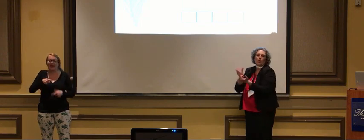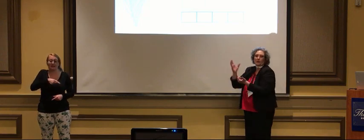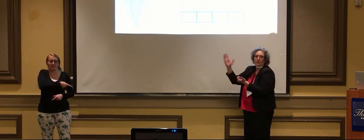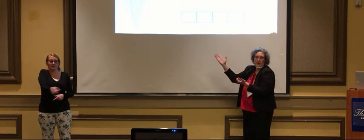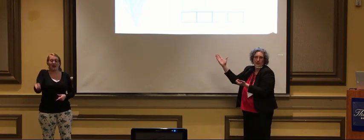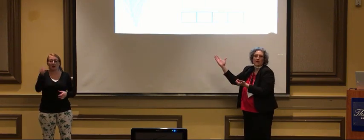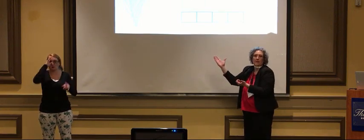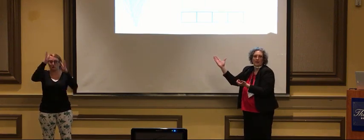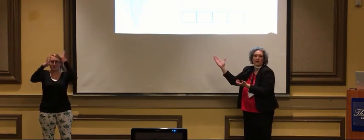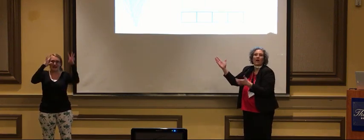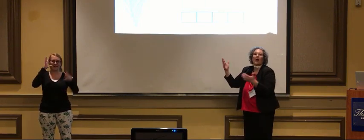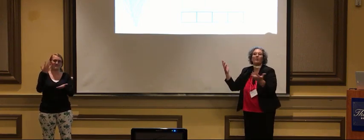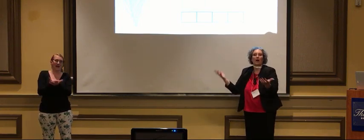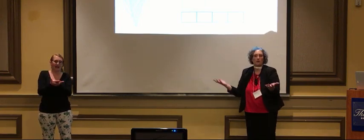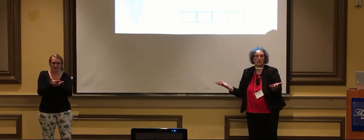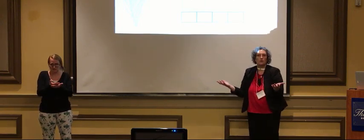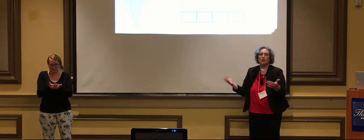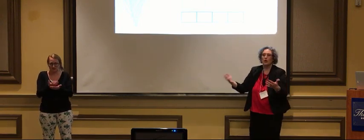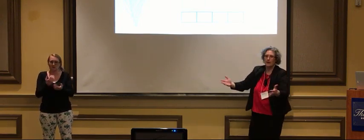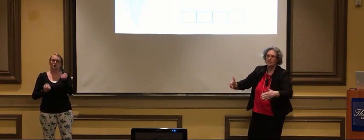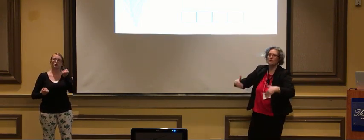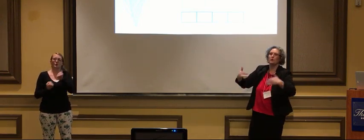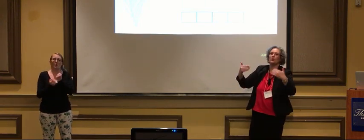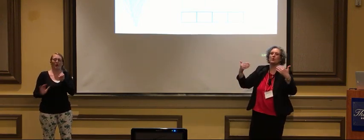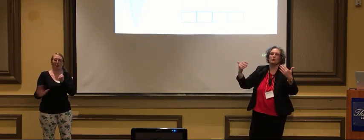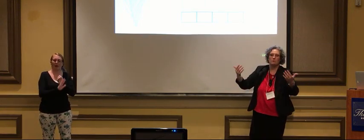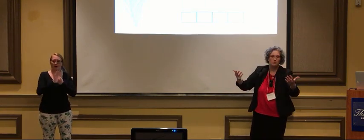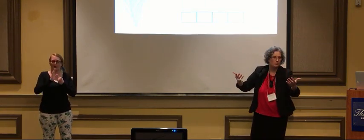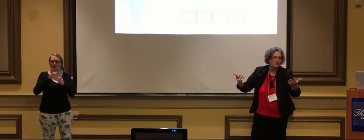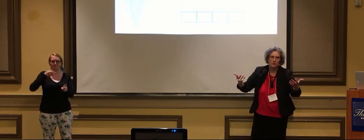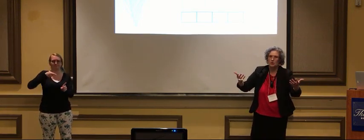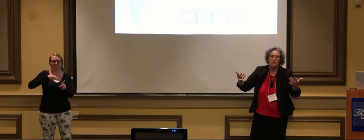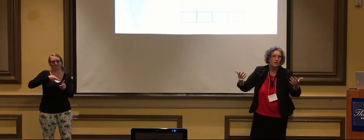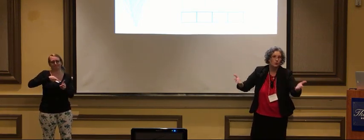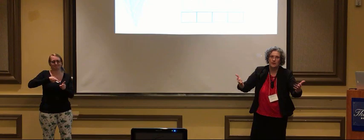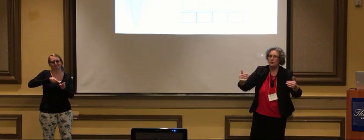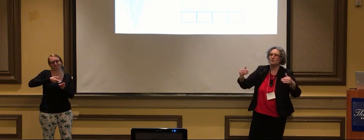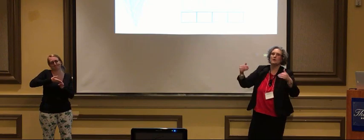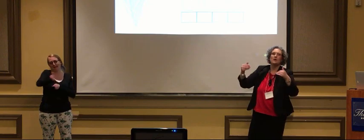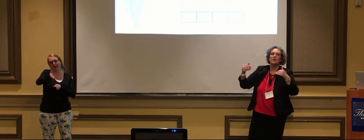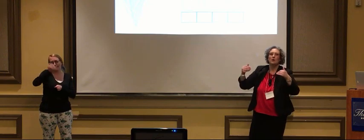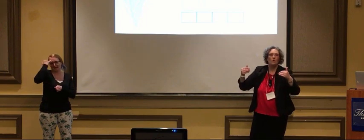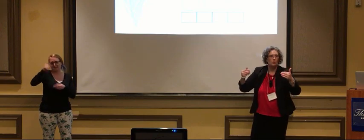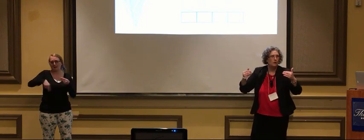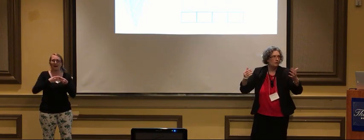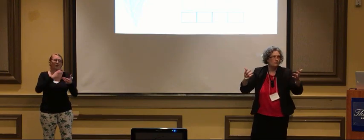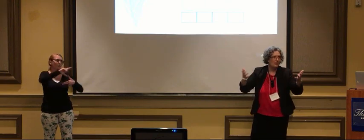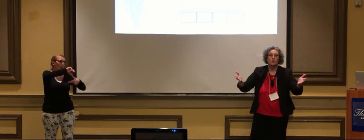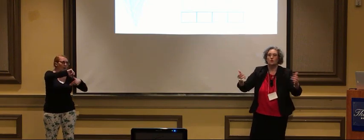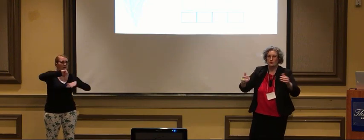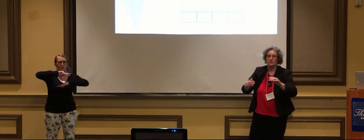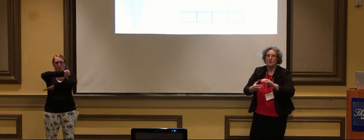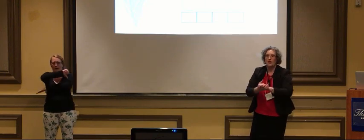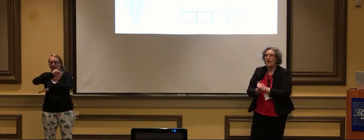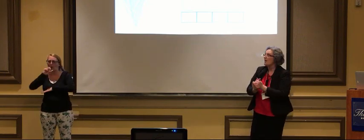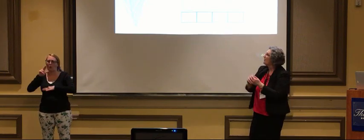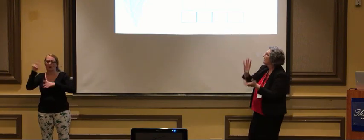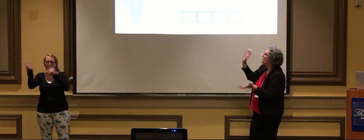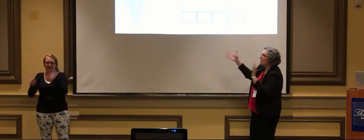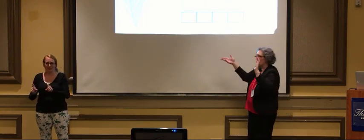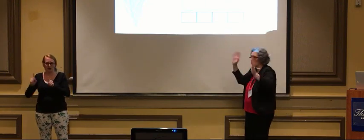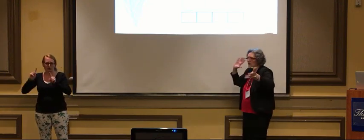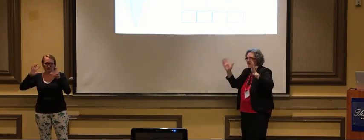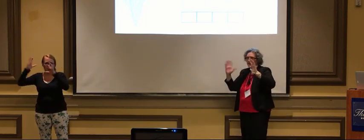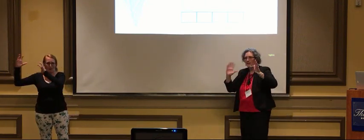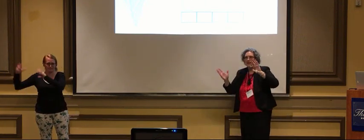that supported their main idea about hurricanes or, tornadoes or thunderstorms. And that